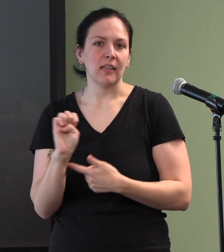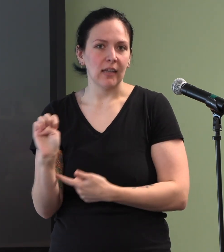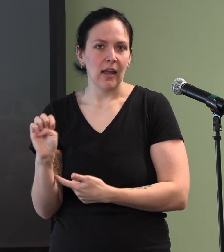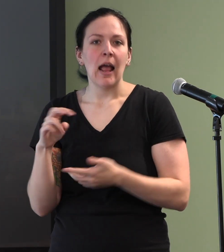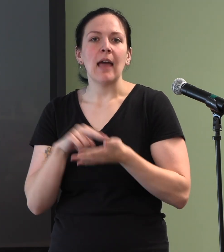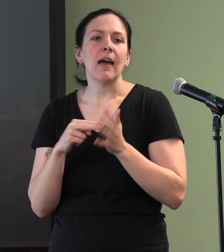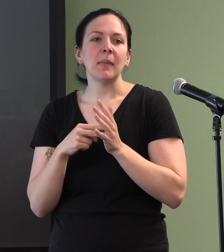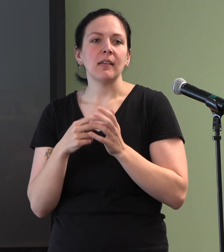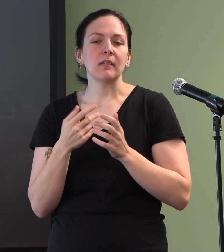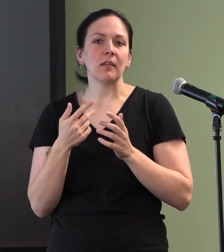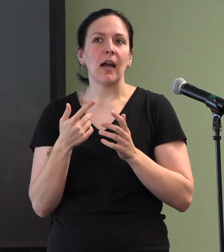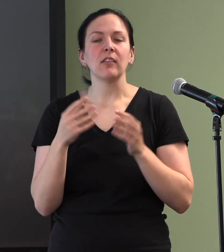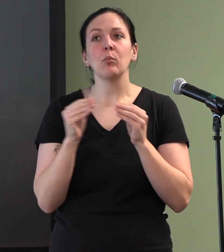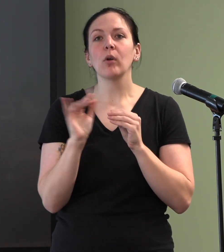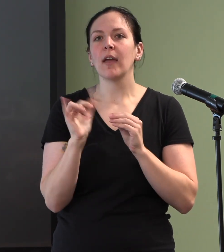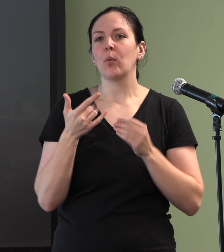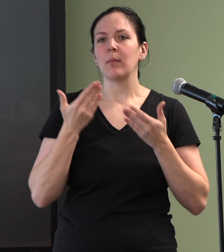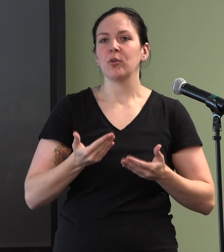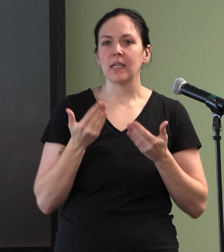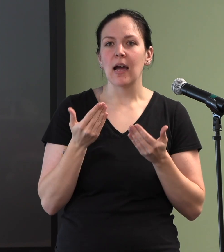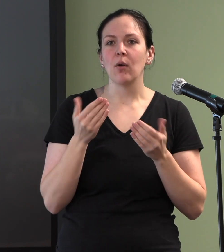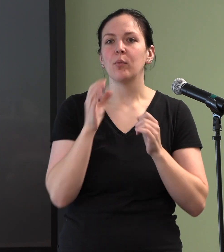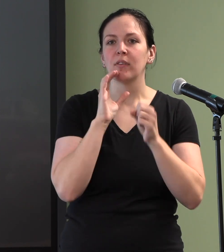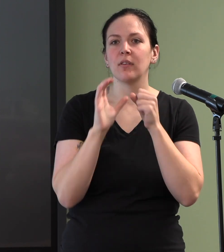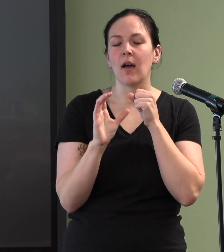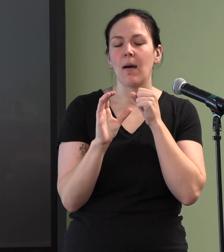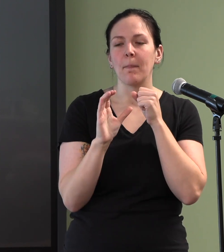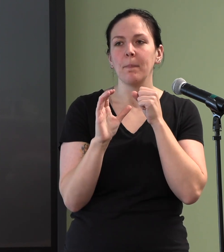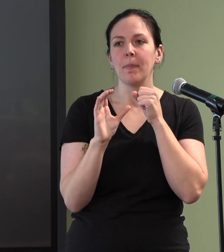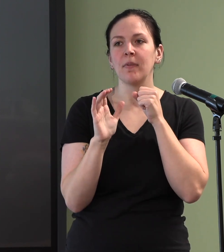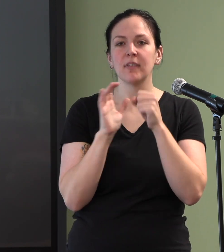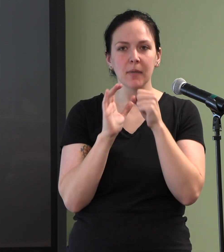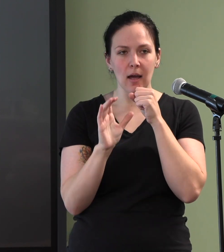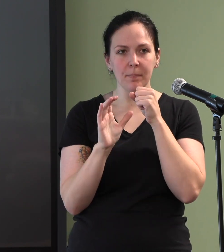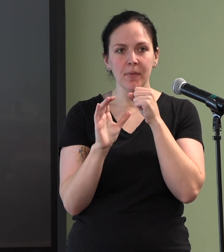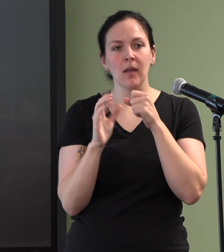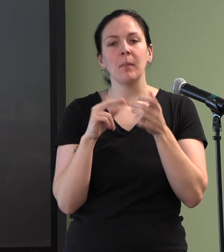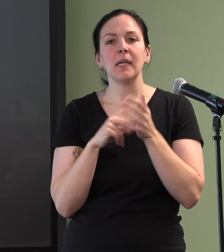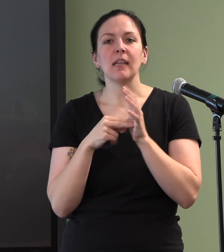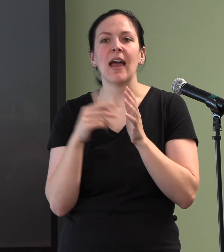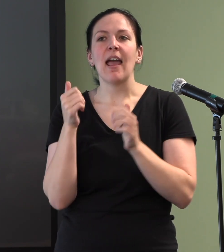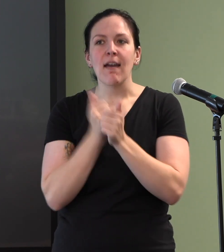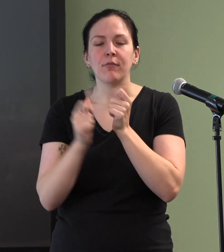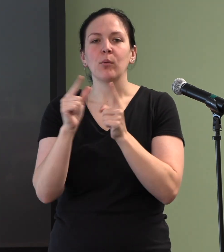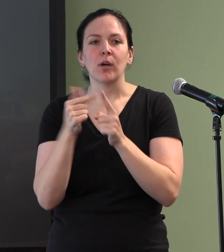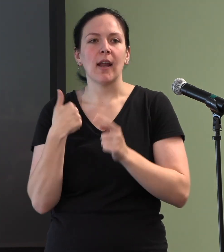SEE, and that means it's more like what I'm doing now with the SimCom, meaning that every word has